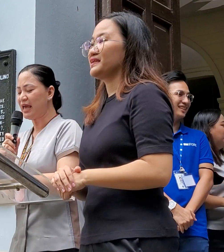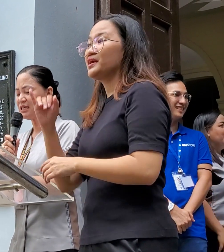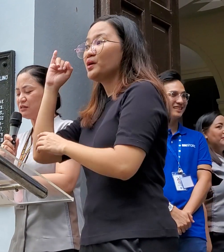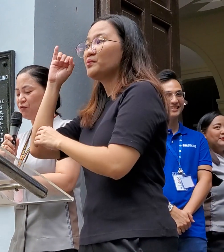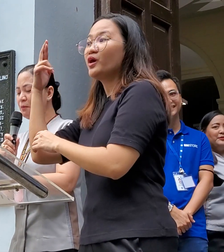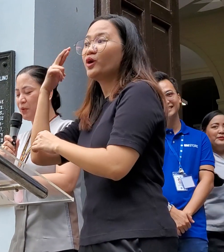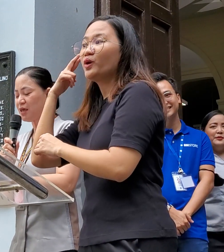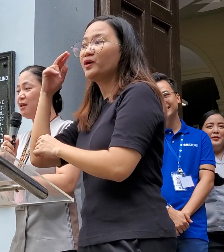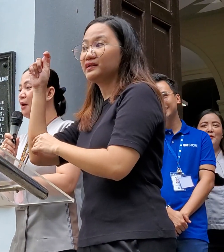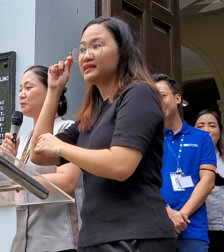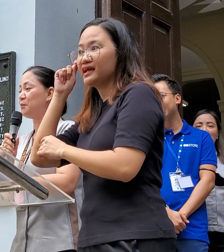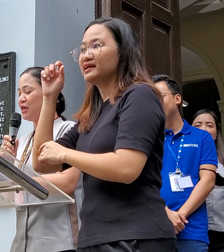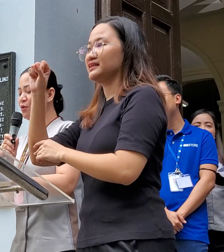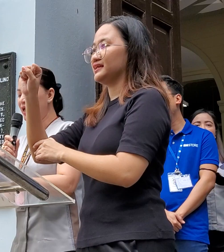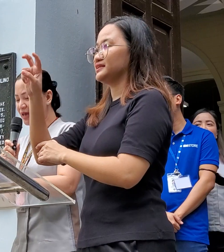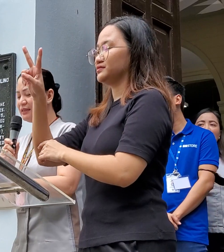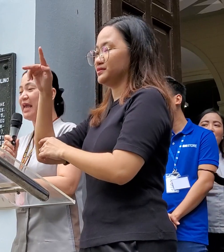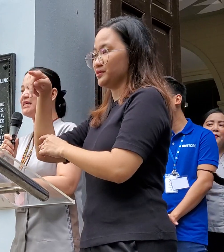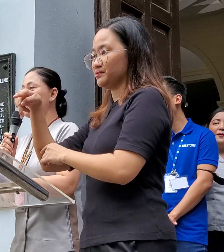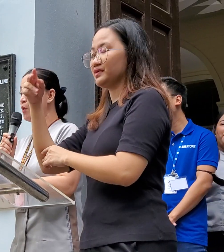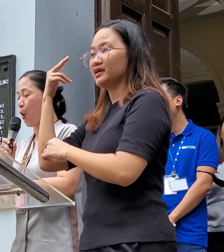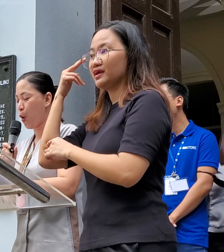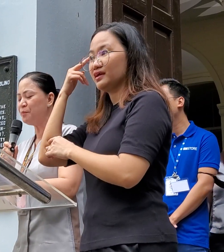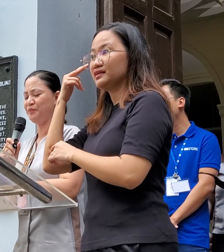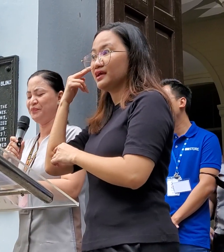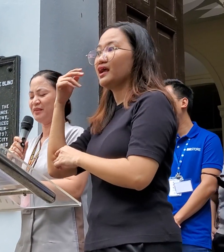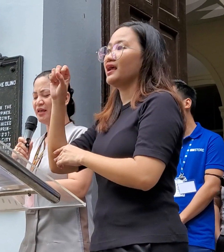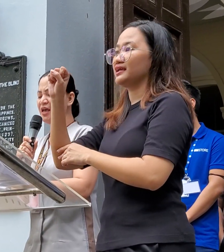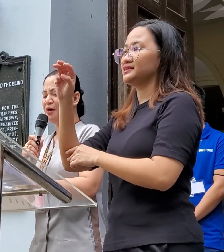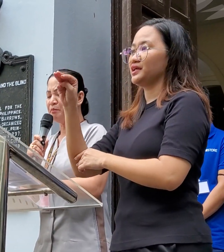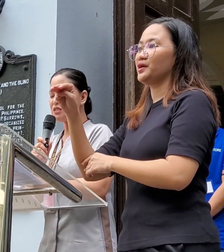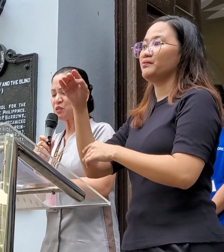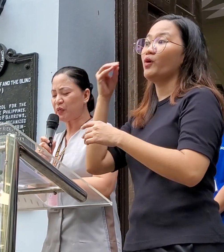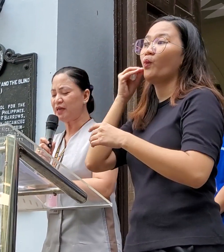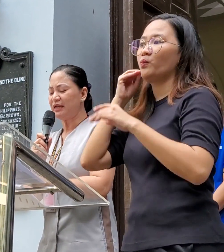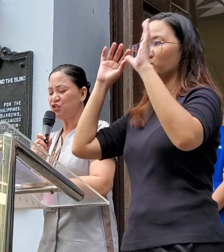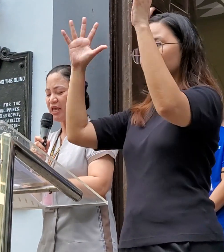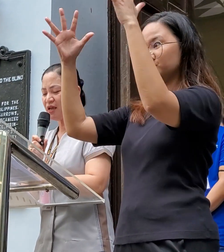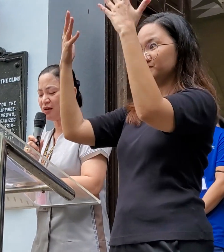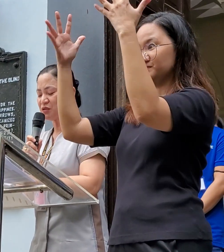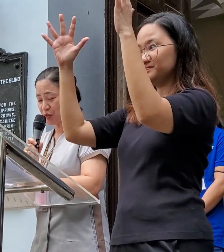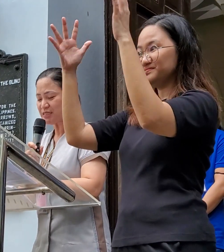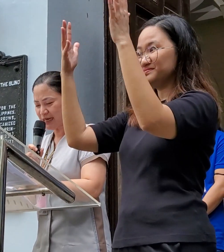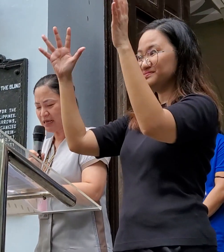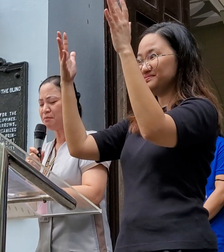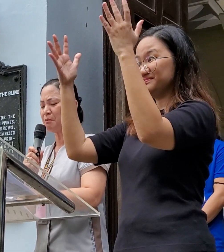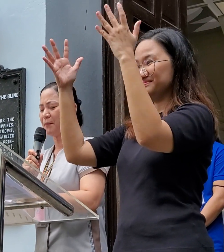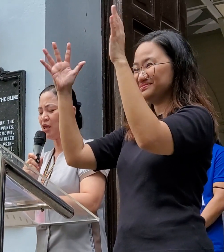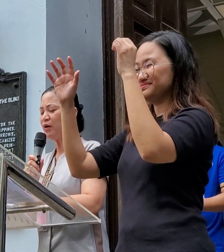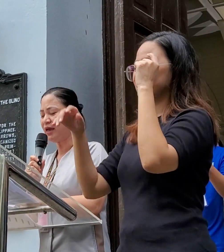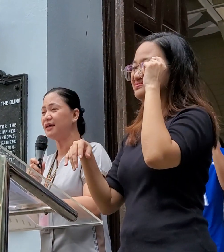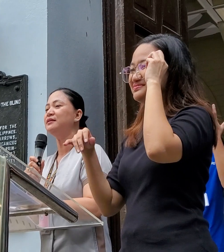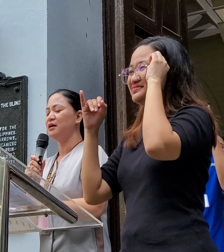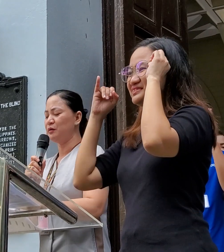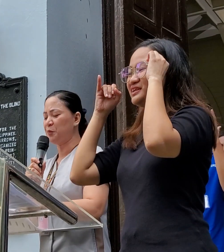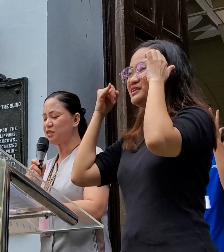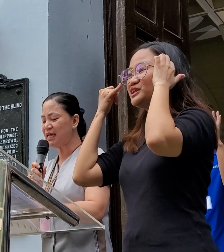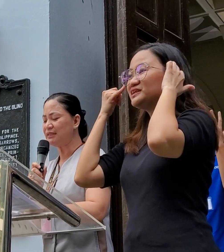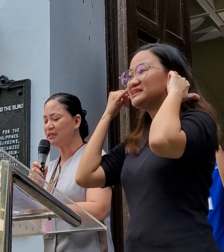Tan, SVP, BU Head, SM Home. Mr. Jersey Lim, BU